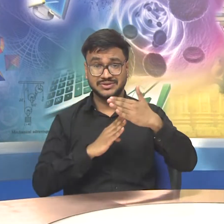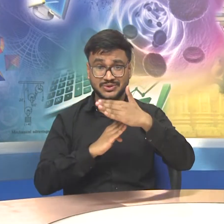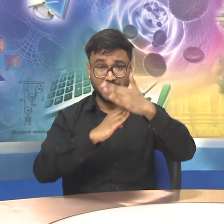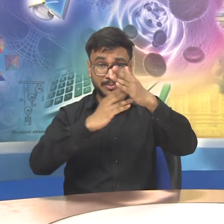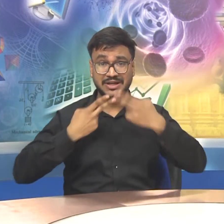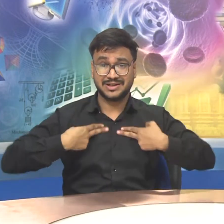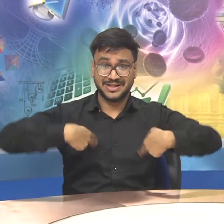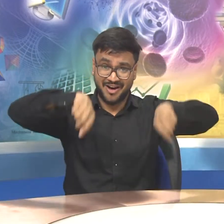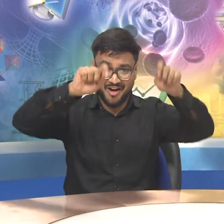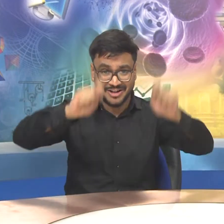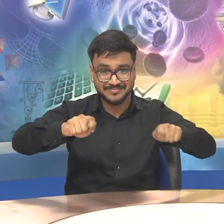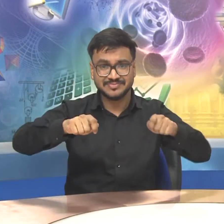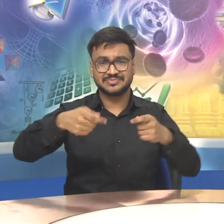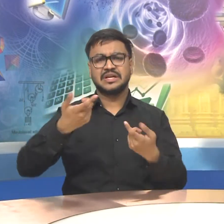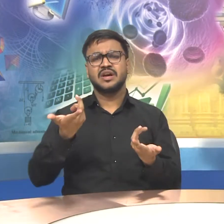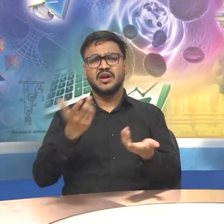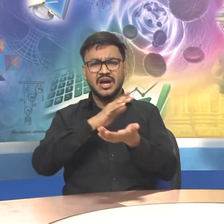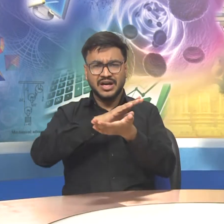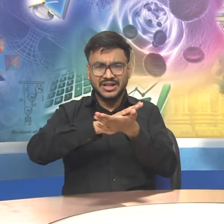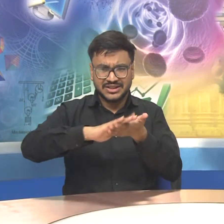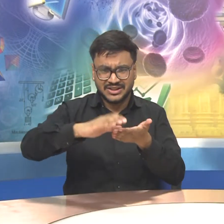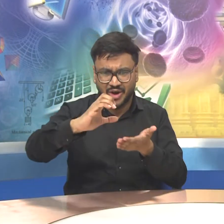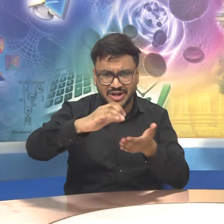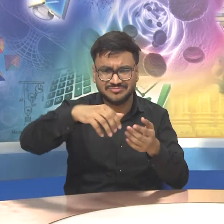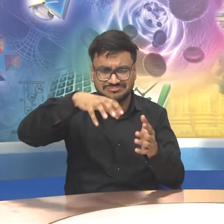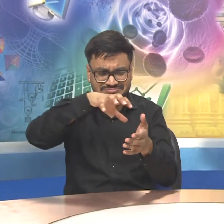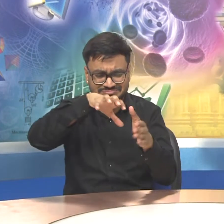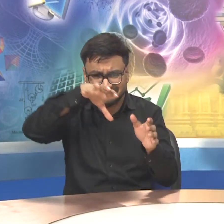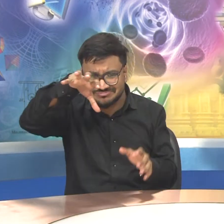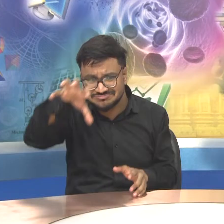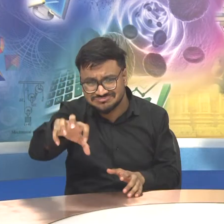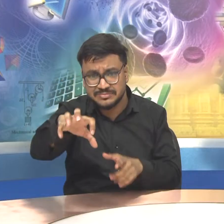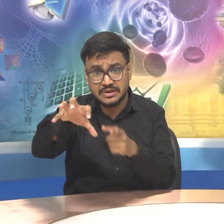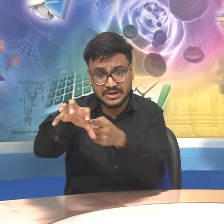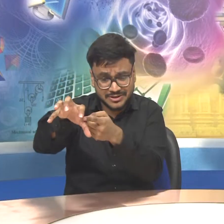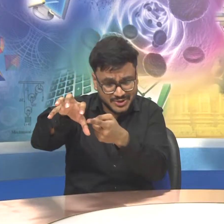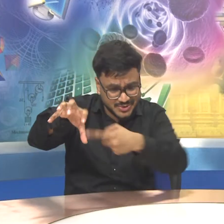As you can see, side on the screen there is a table.